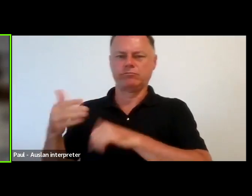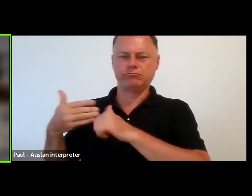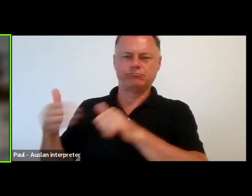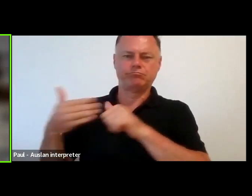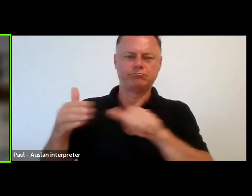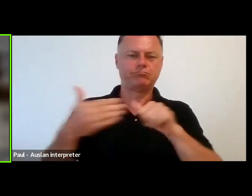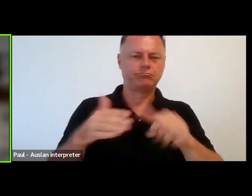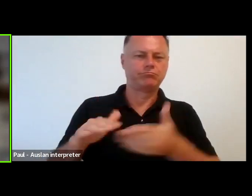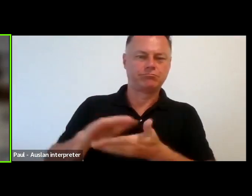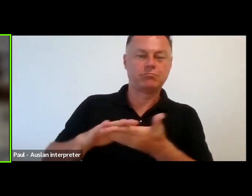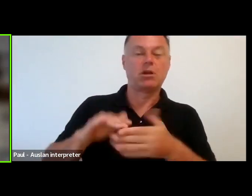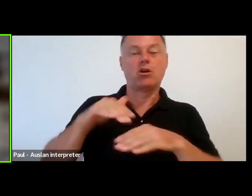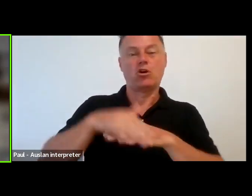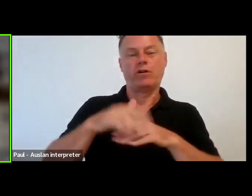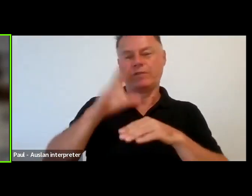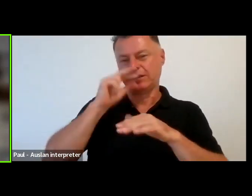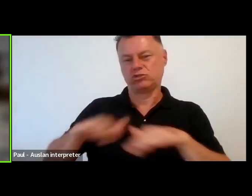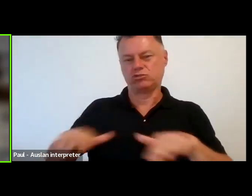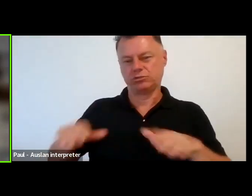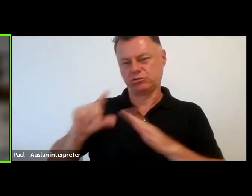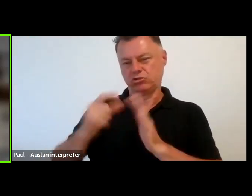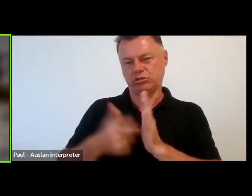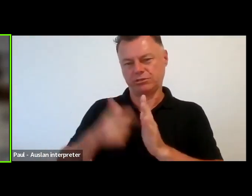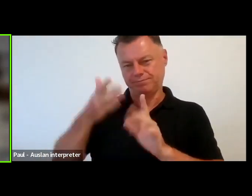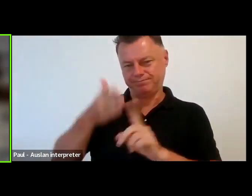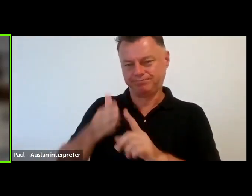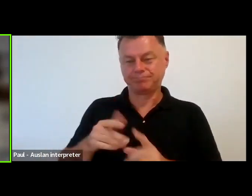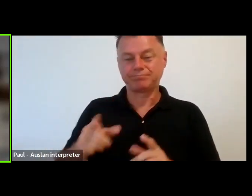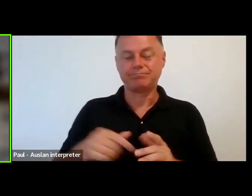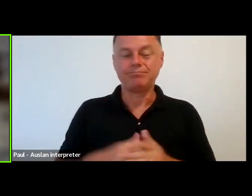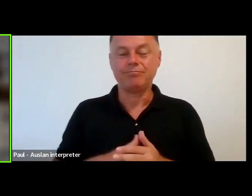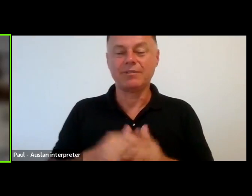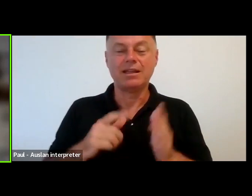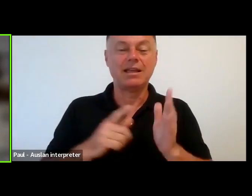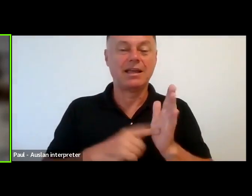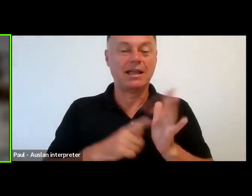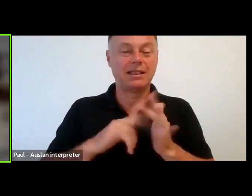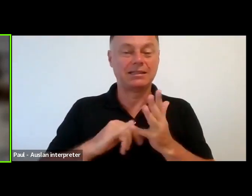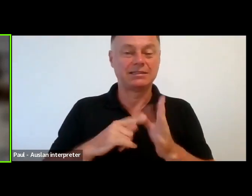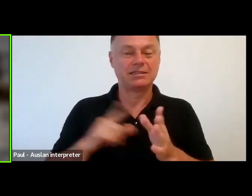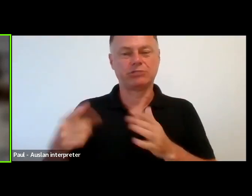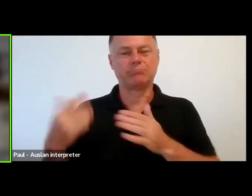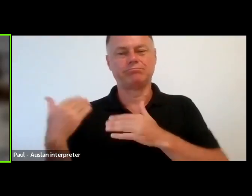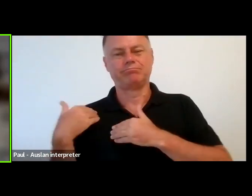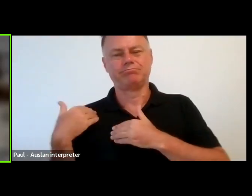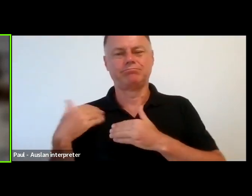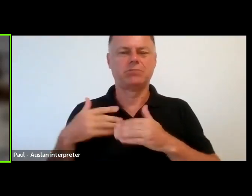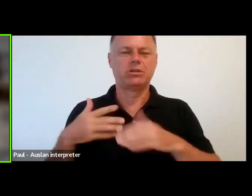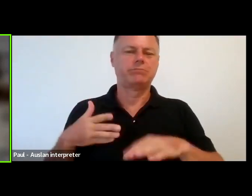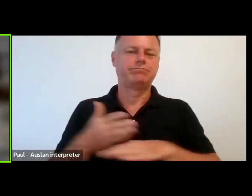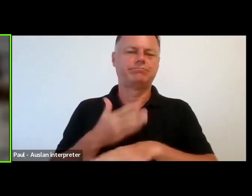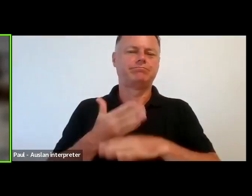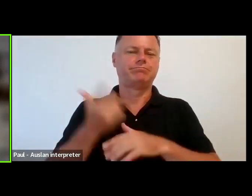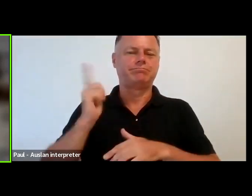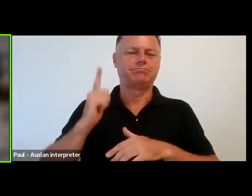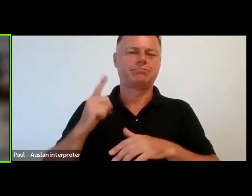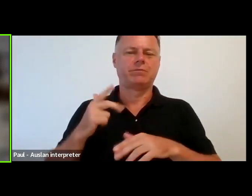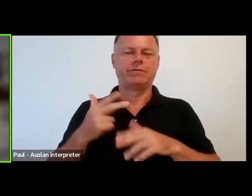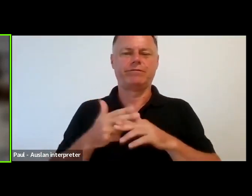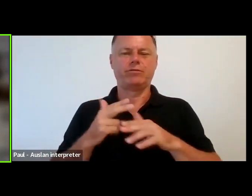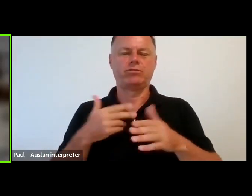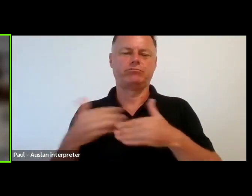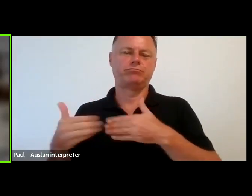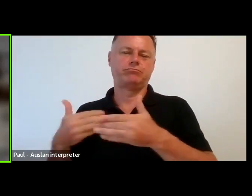to children. We've got Ms. Lisa Oro, and Lisa is the operations manager for the Grampians